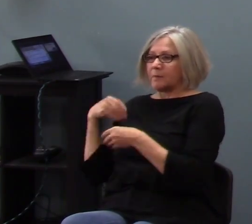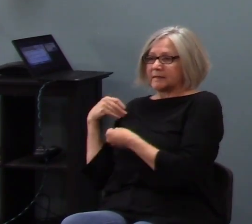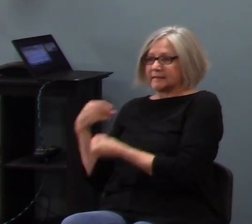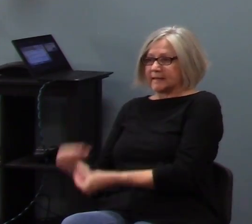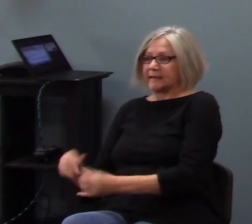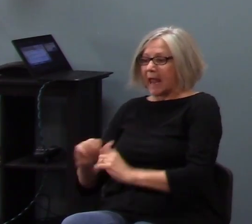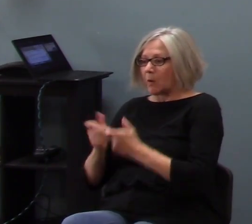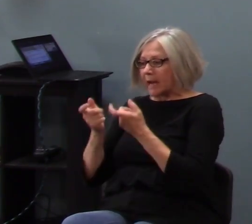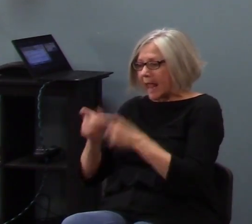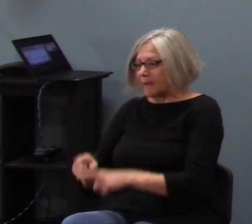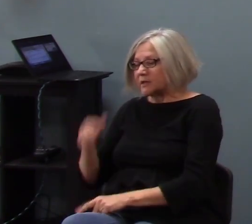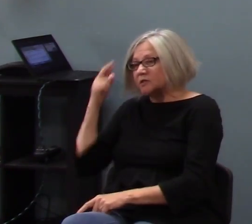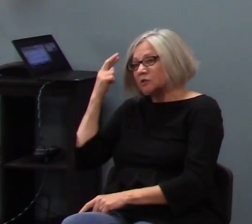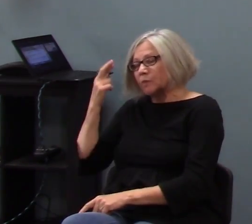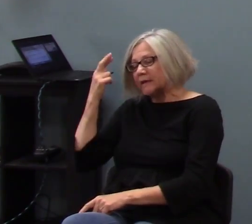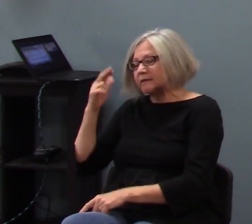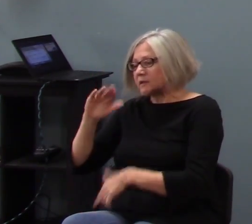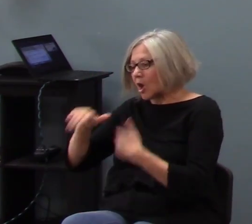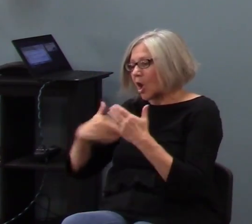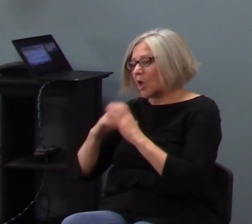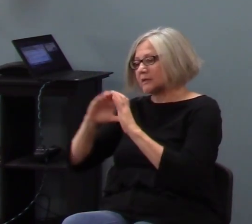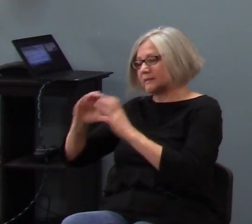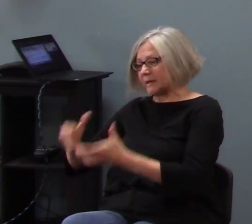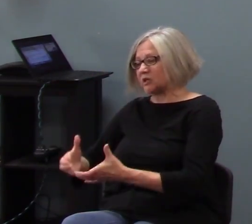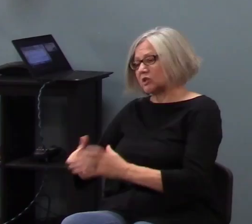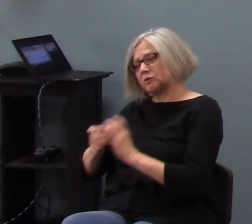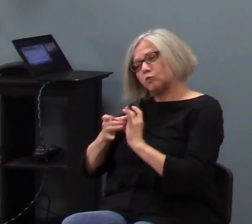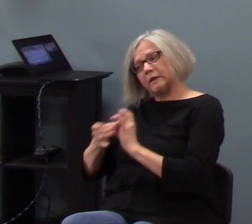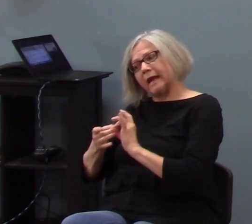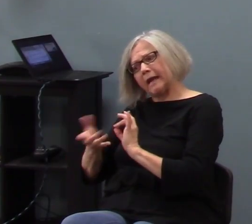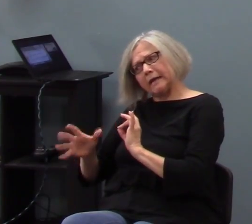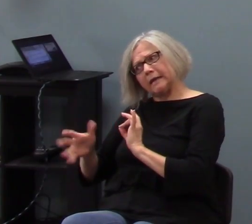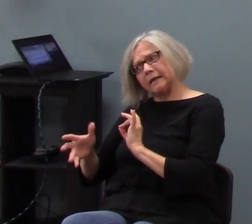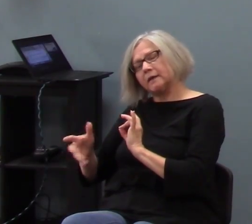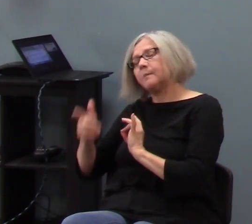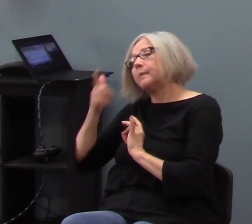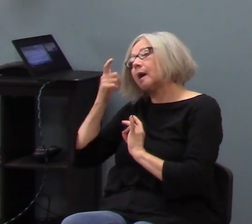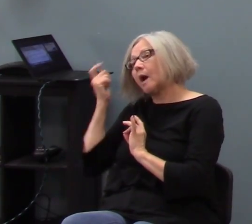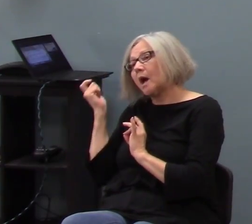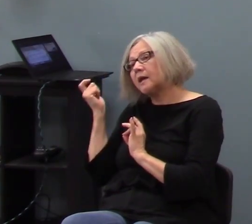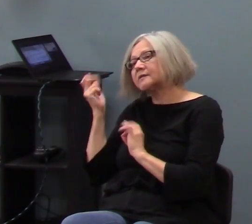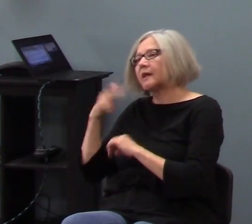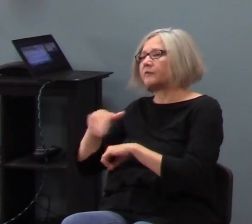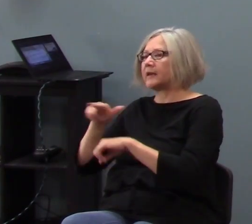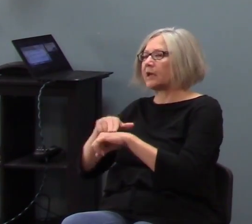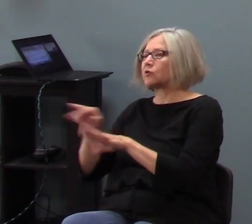that it happened, the reason all species sort of seem to be related is because of